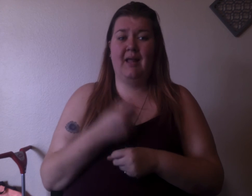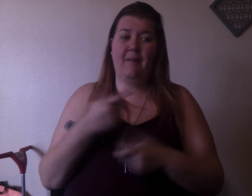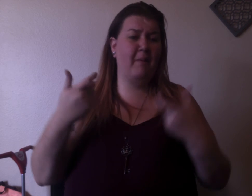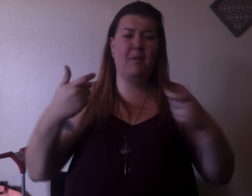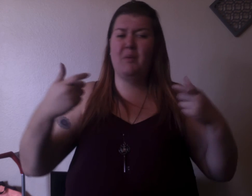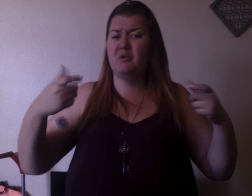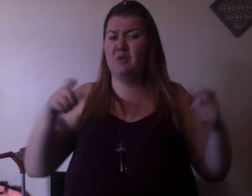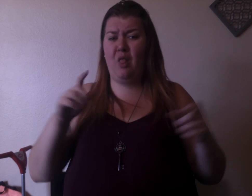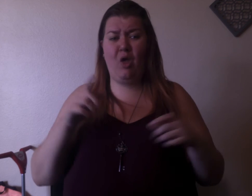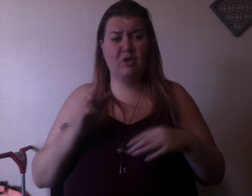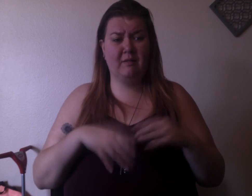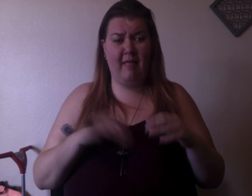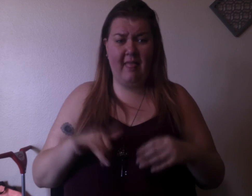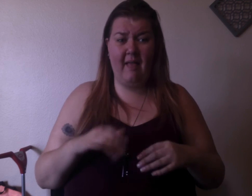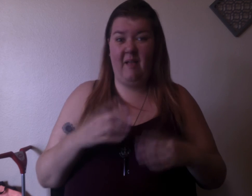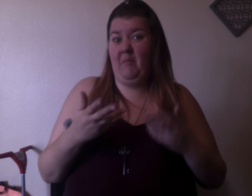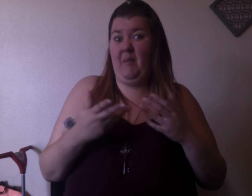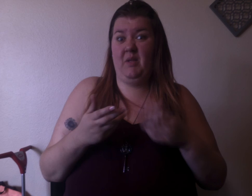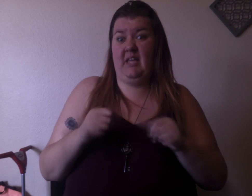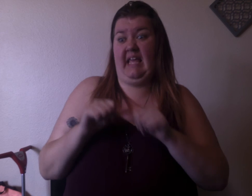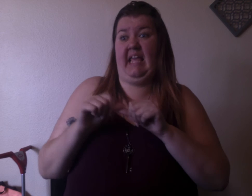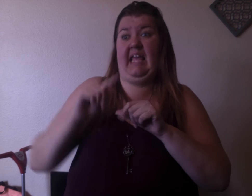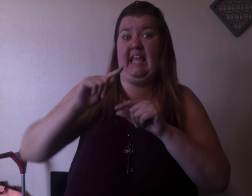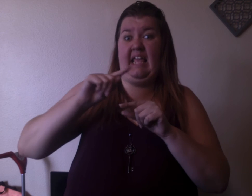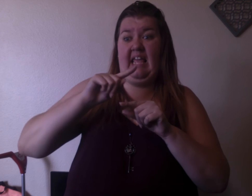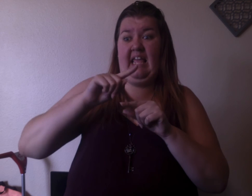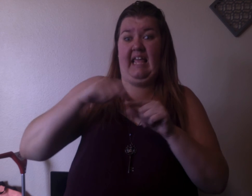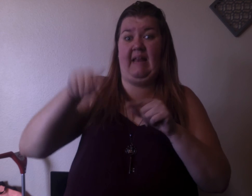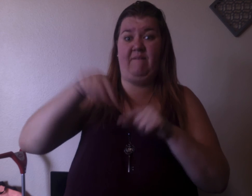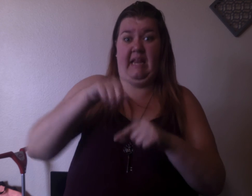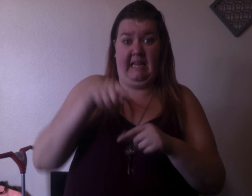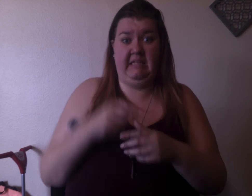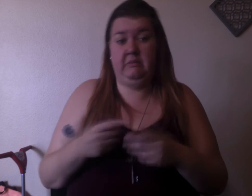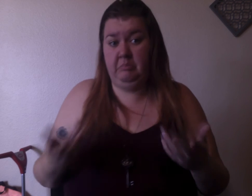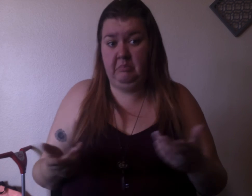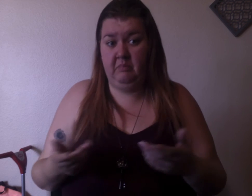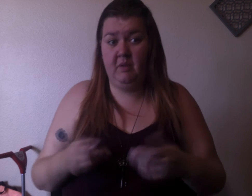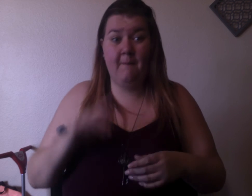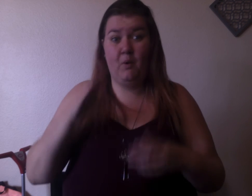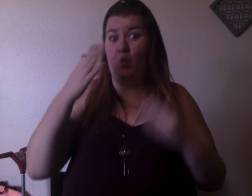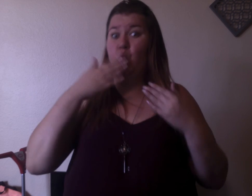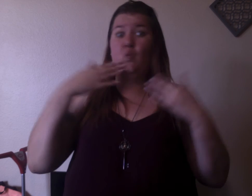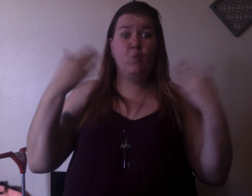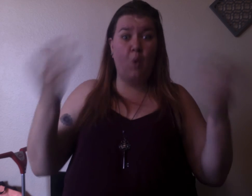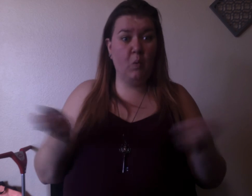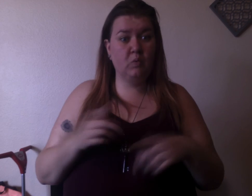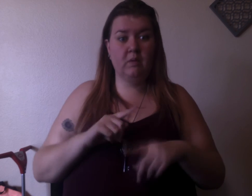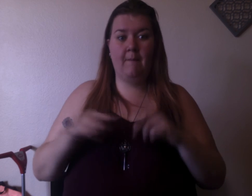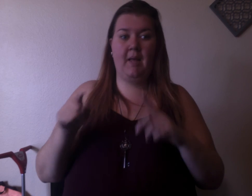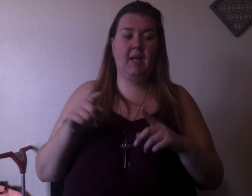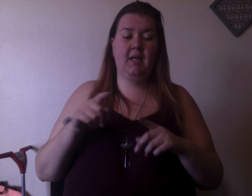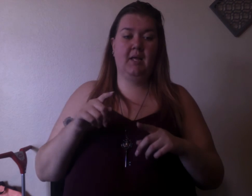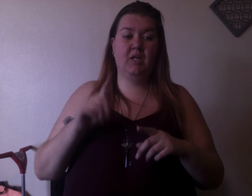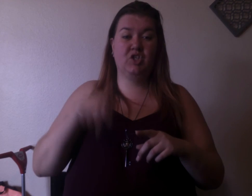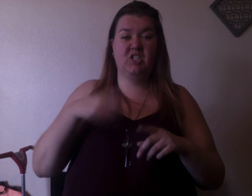It might even be infinite. Who knows? But to get from just the diameter of the Milky Way